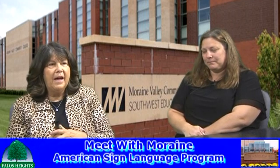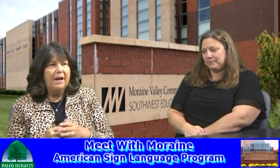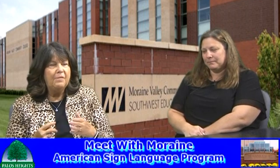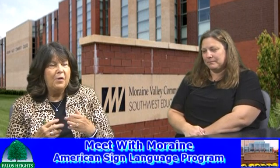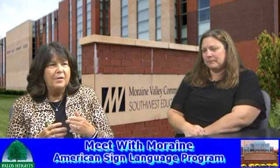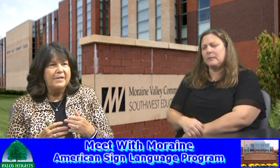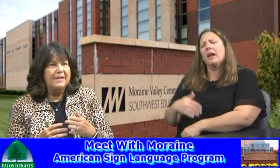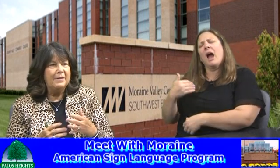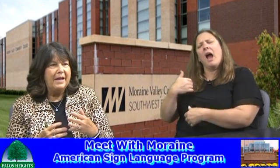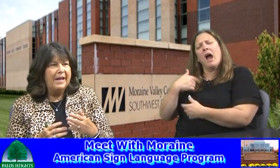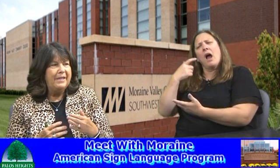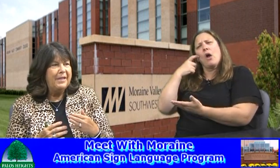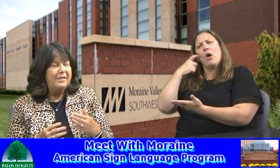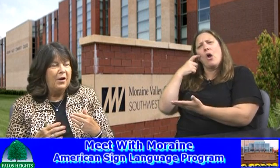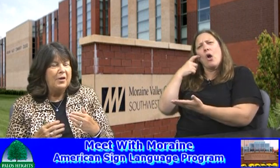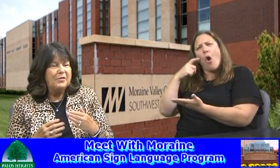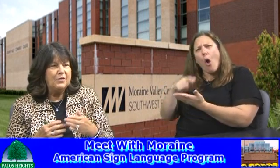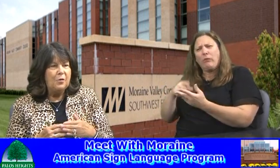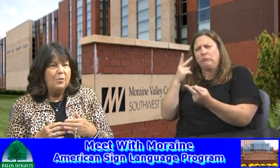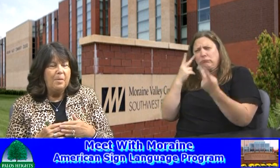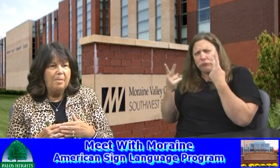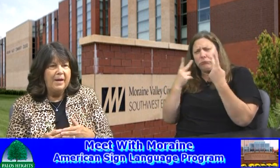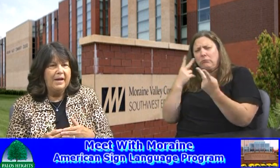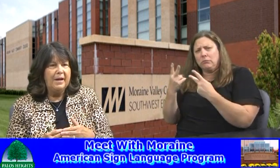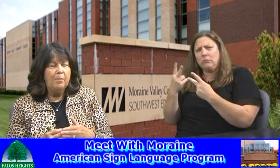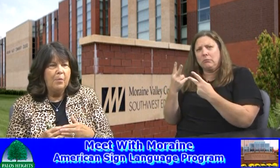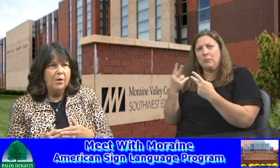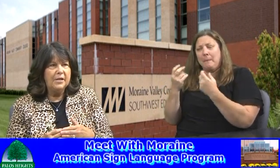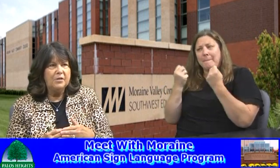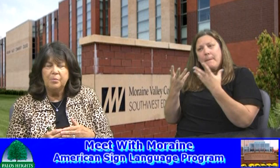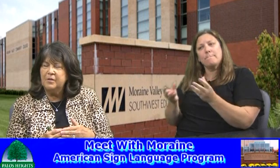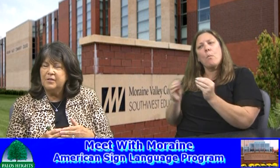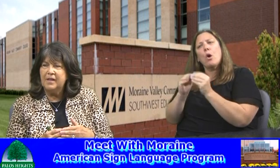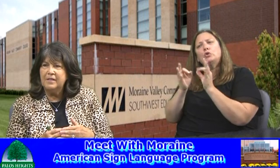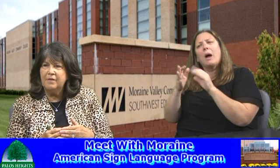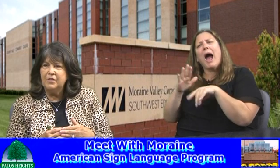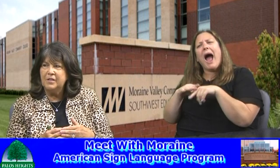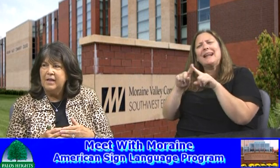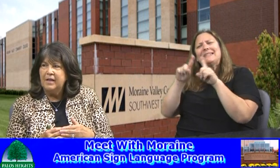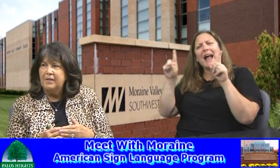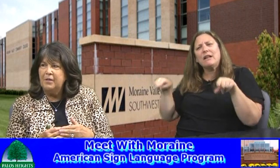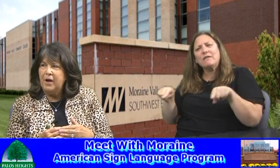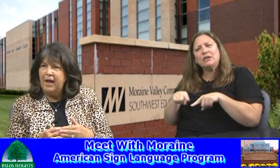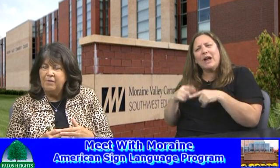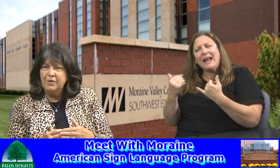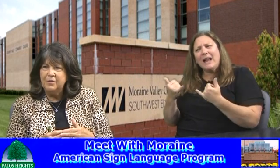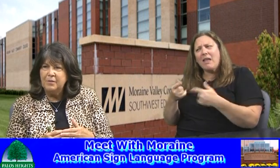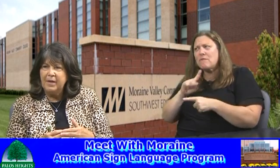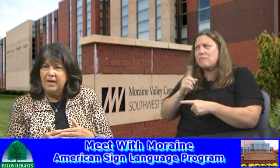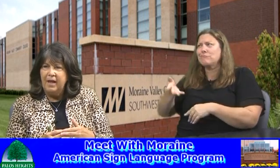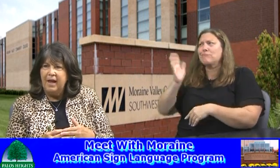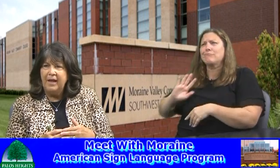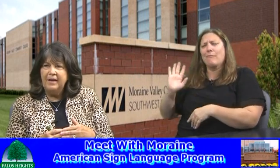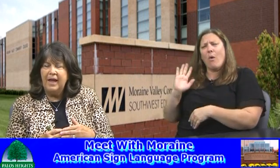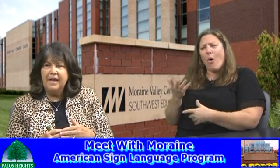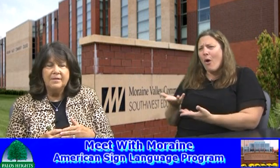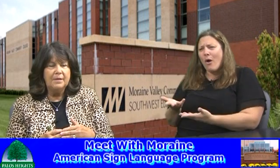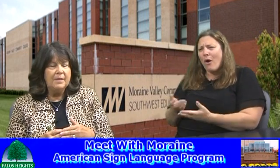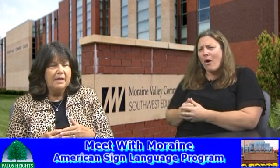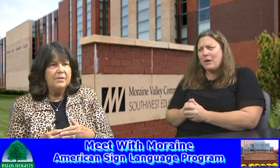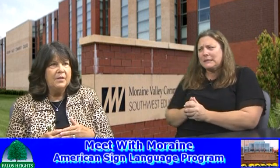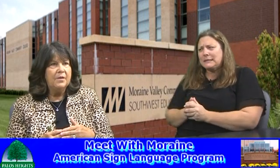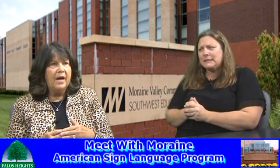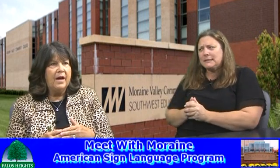really have noticed that there are so many more interpreters on television than there ever used to be.